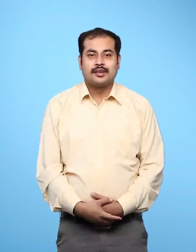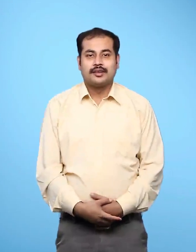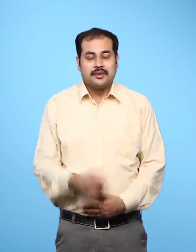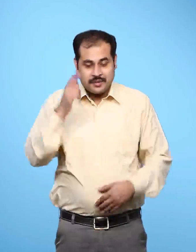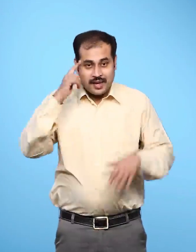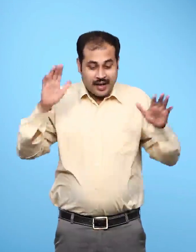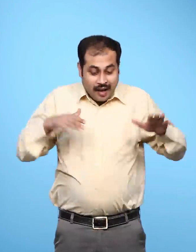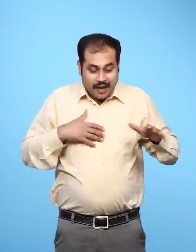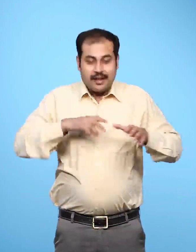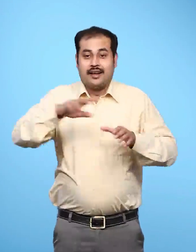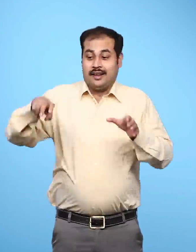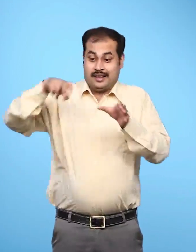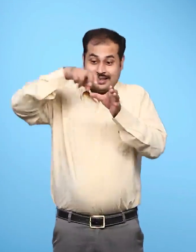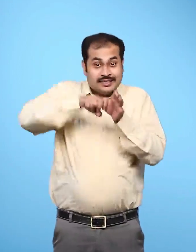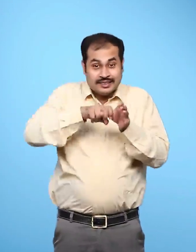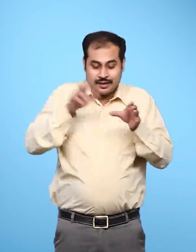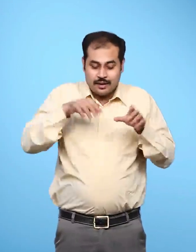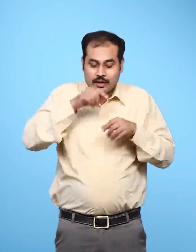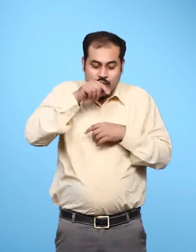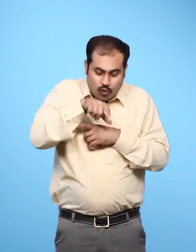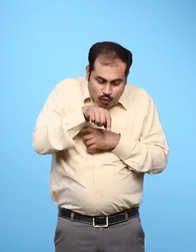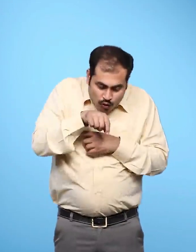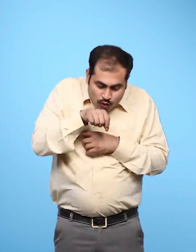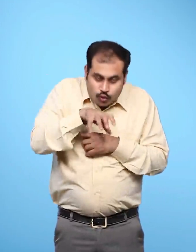Chirpy drank water and flew away.